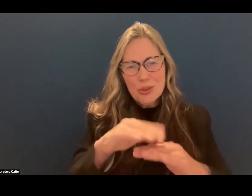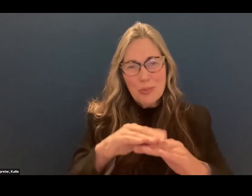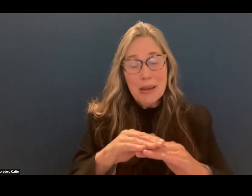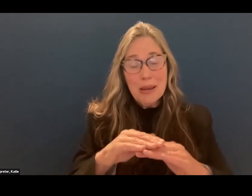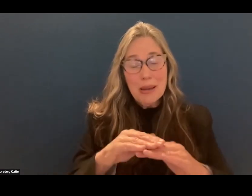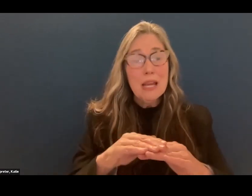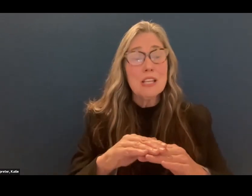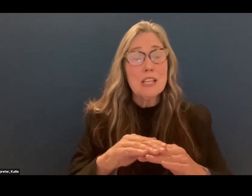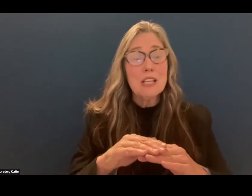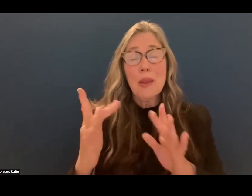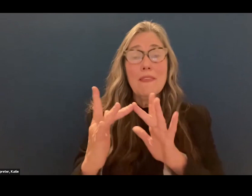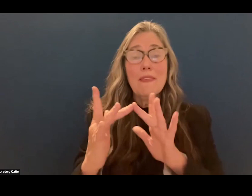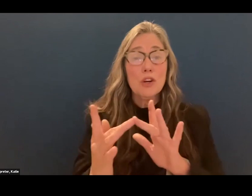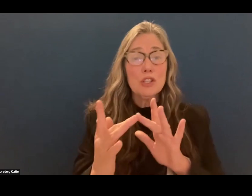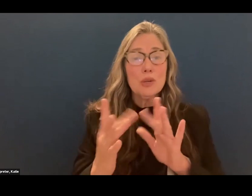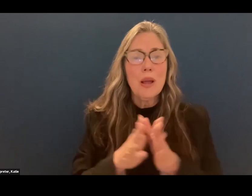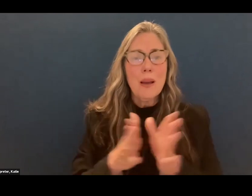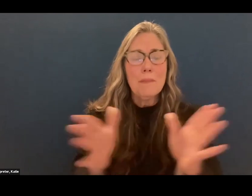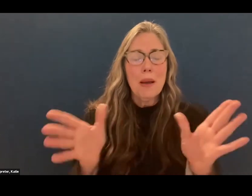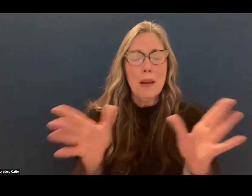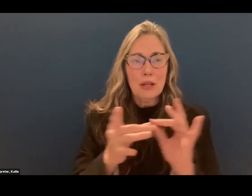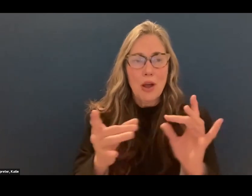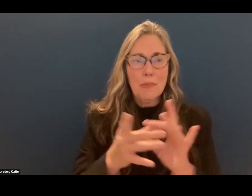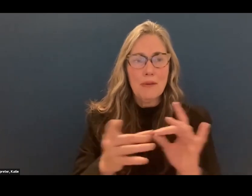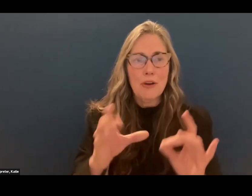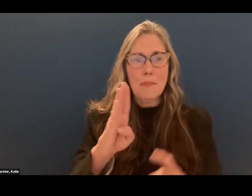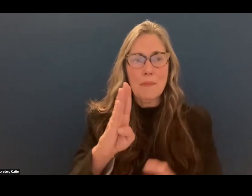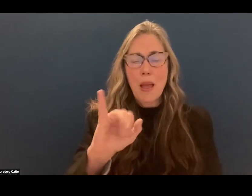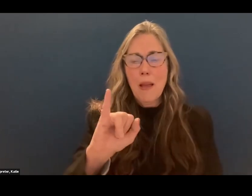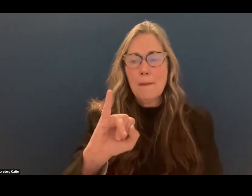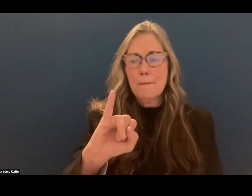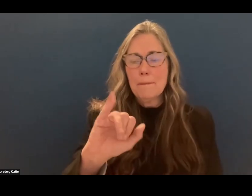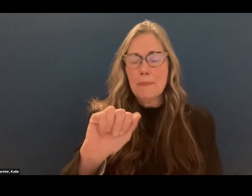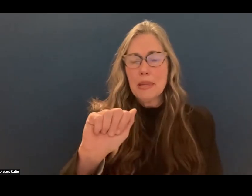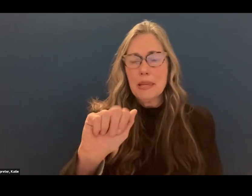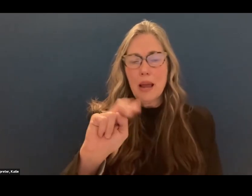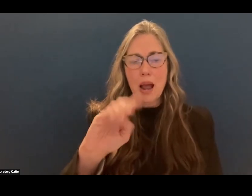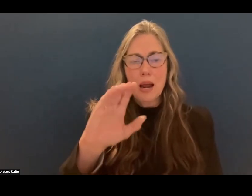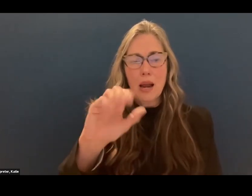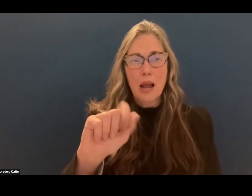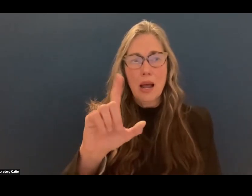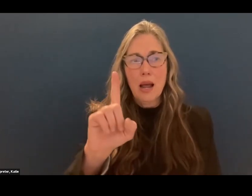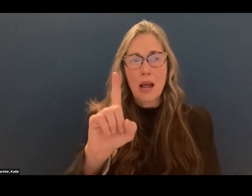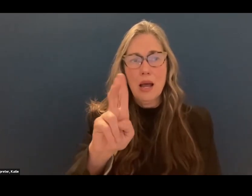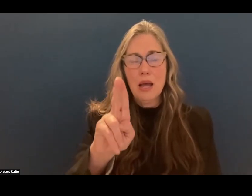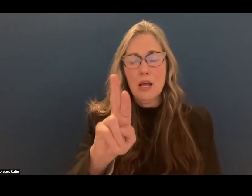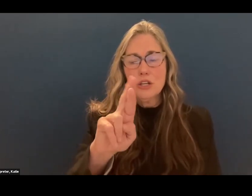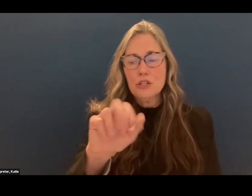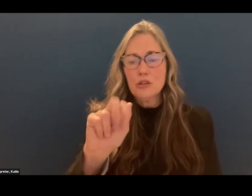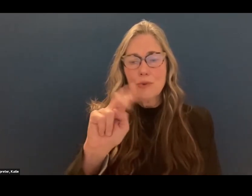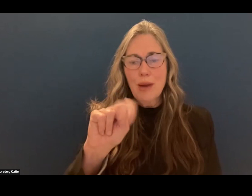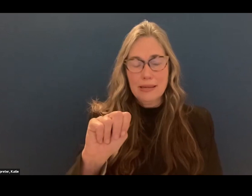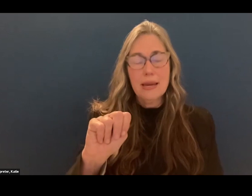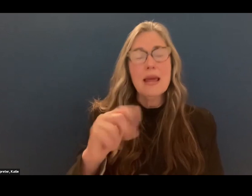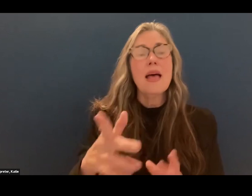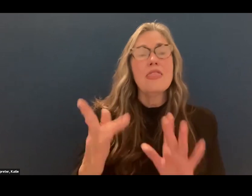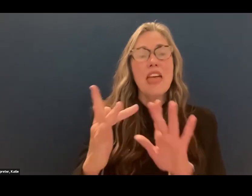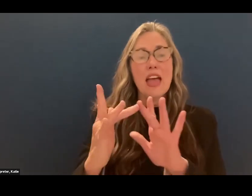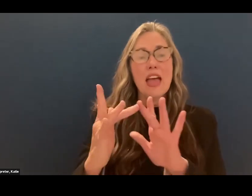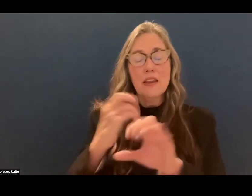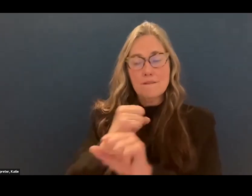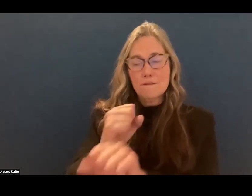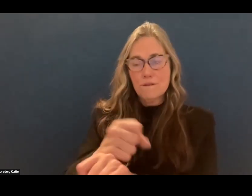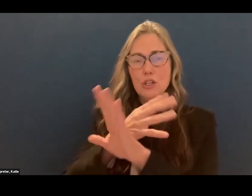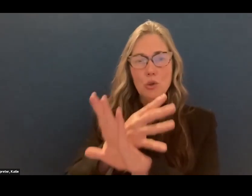virtual public comment from Bianca Duran, followed by virtual public comment from